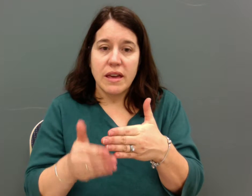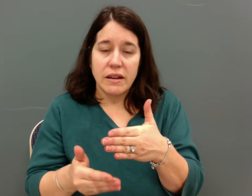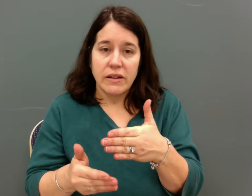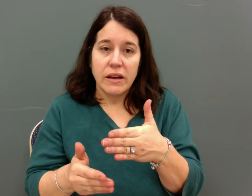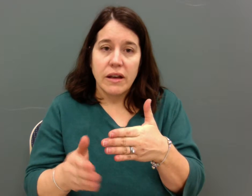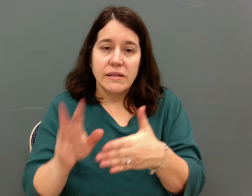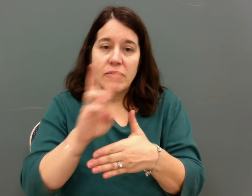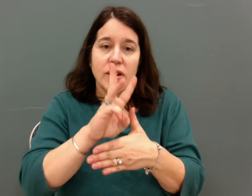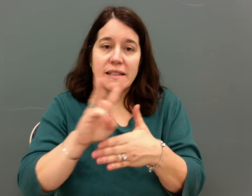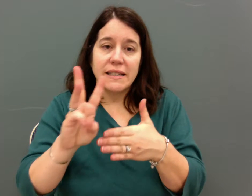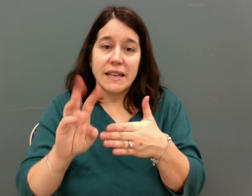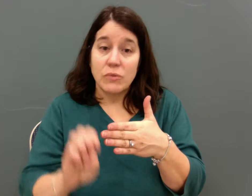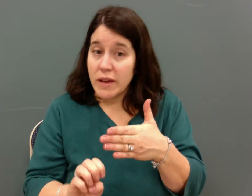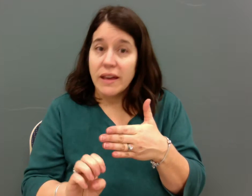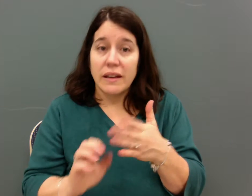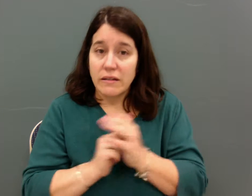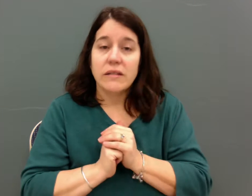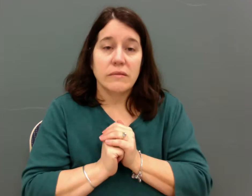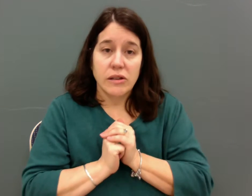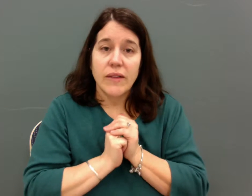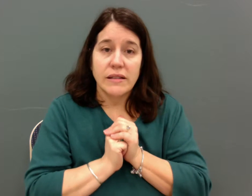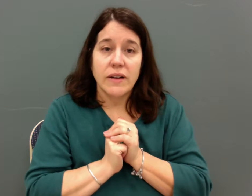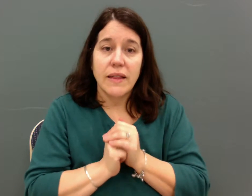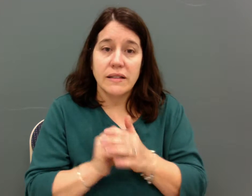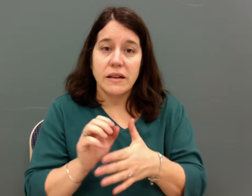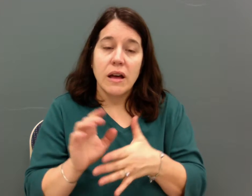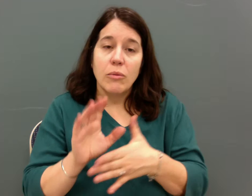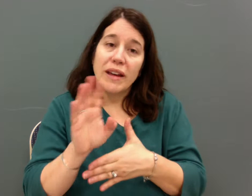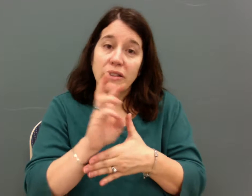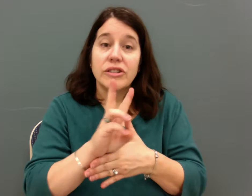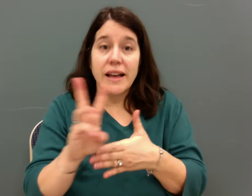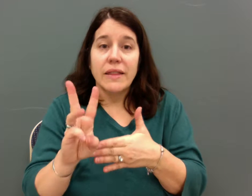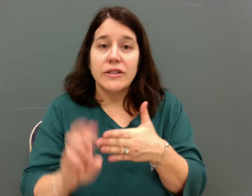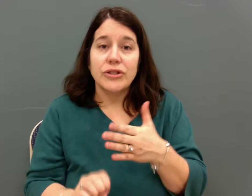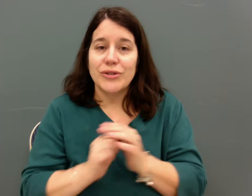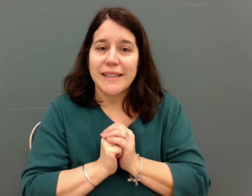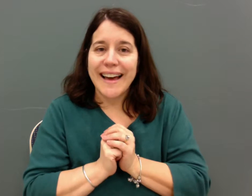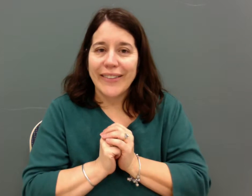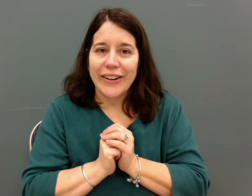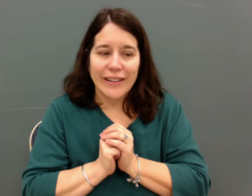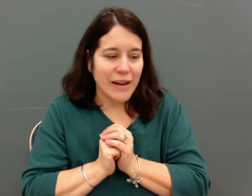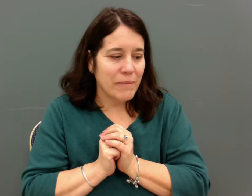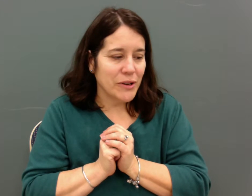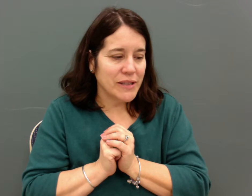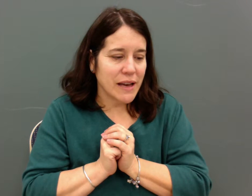weekend. Some of you guys had seen weekend. So that's fine. That's a more English sign that you do see out there. You see that